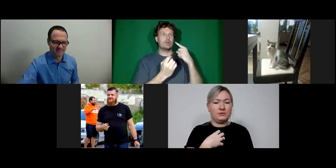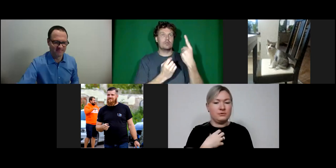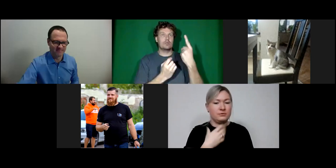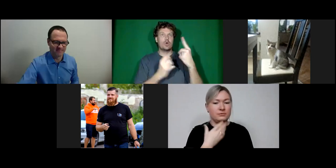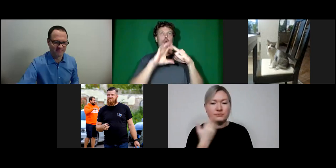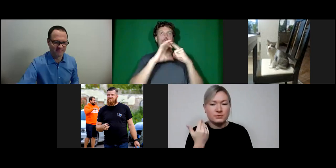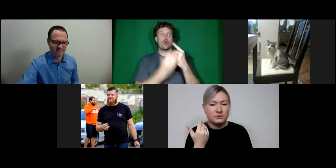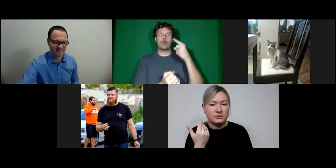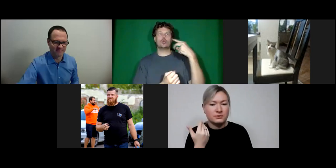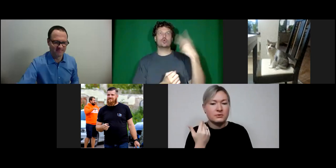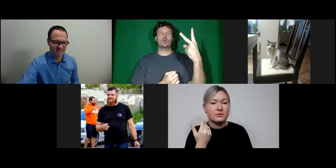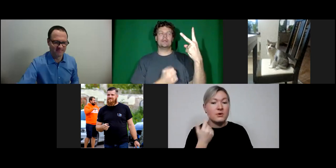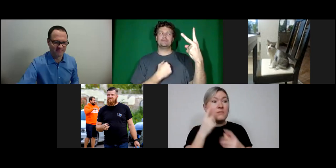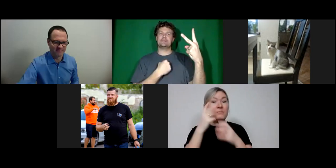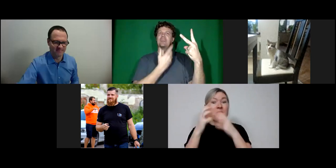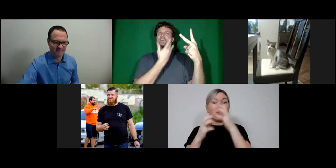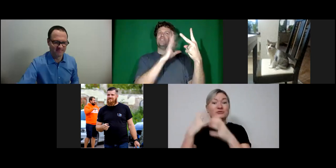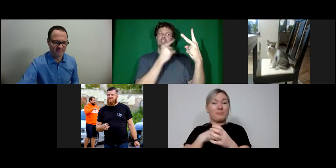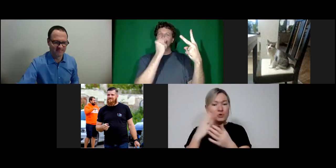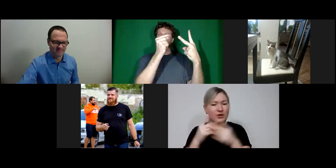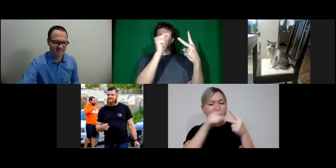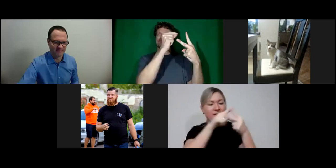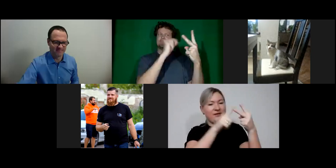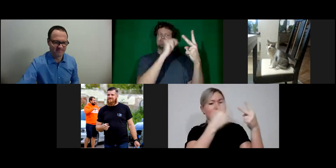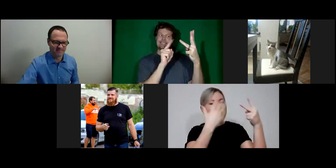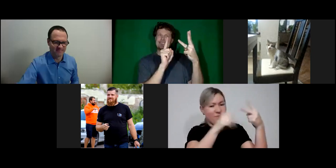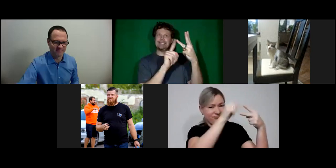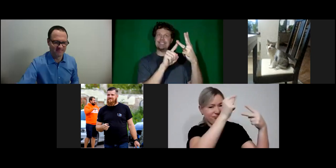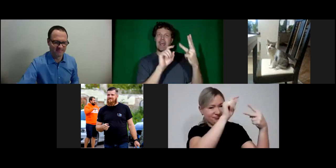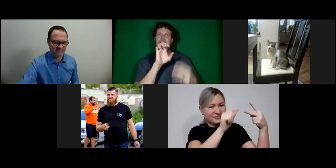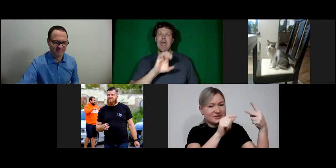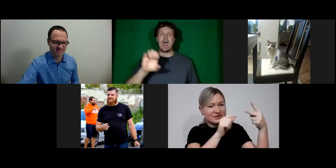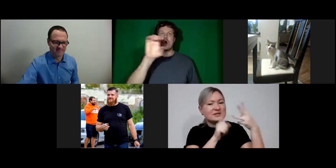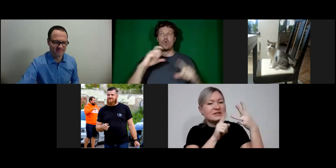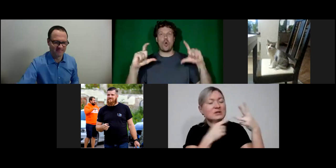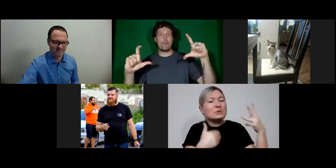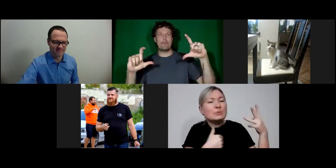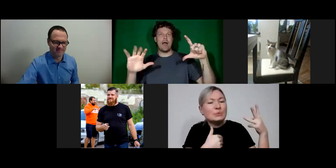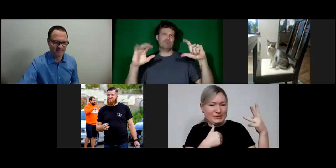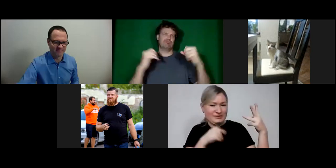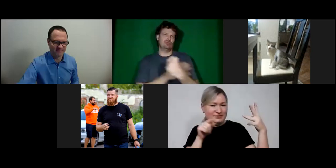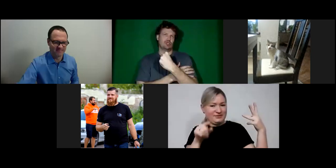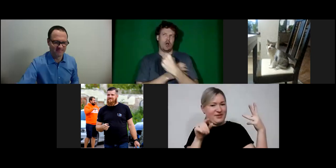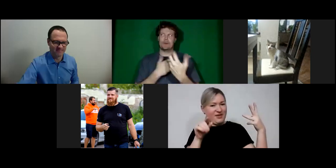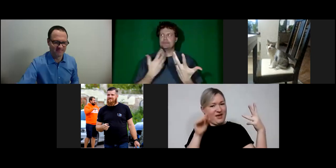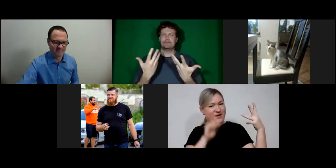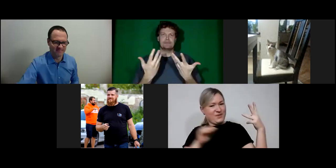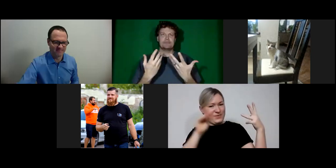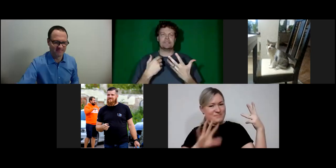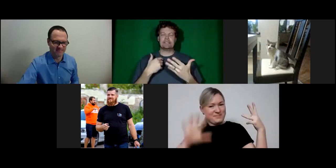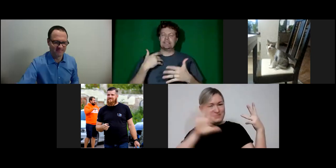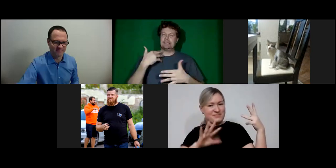I wasn't, I played on the World League, but I had never played in the